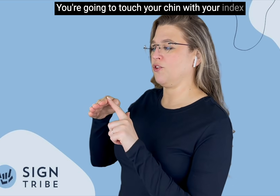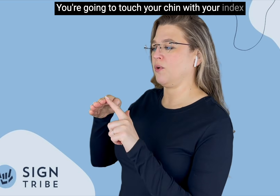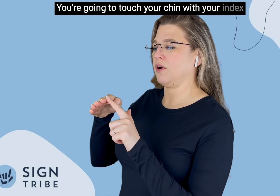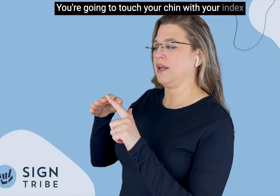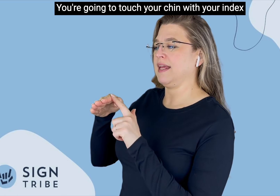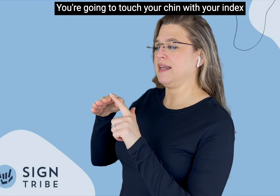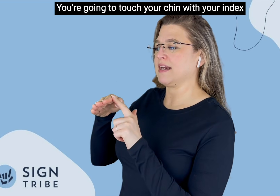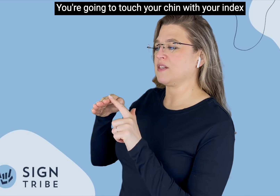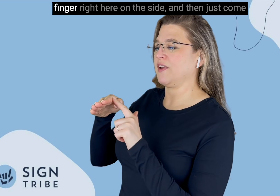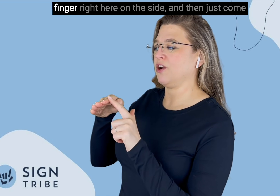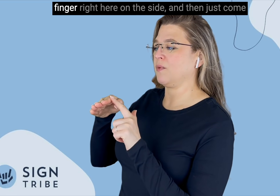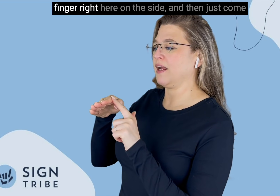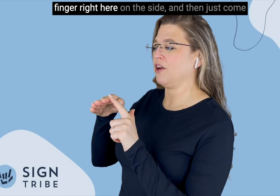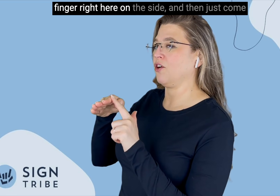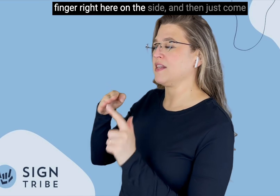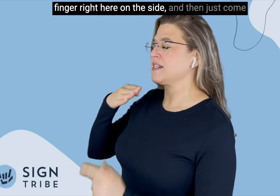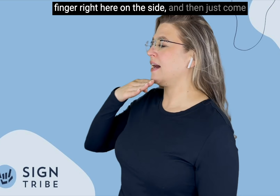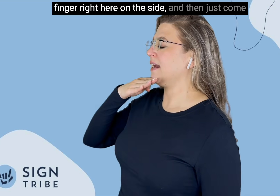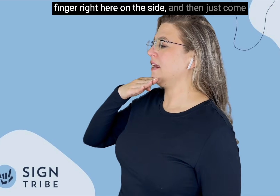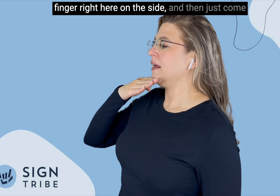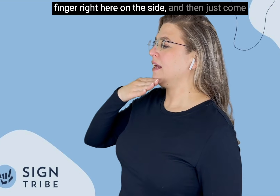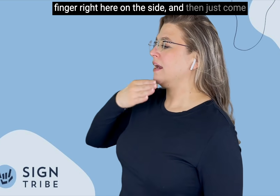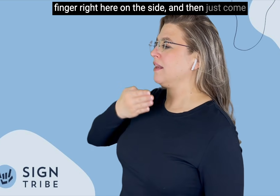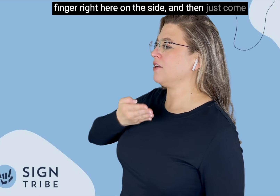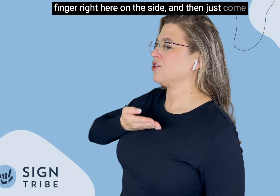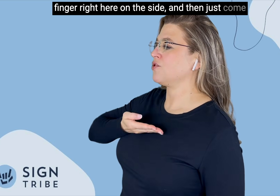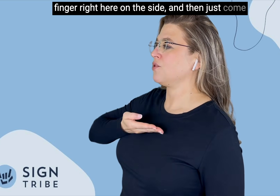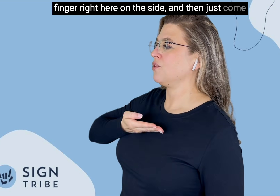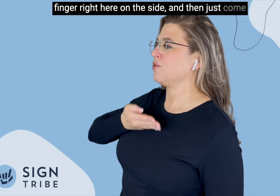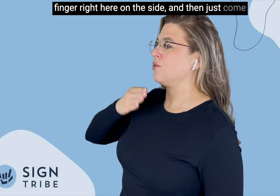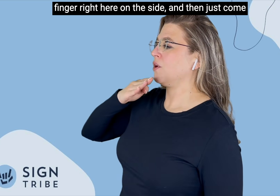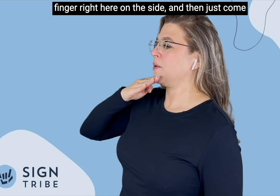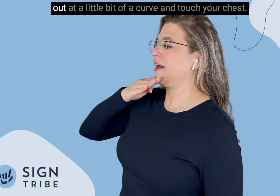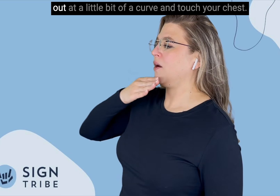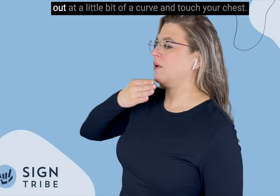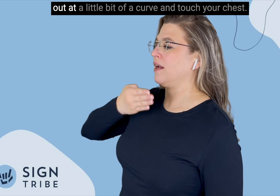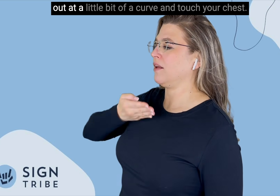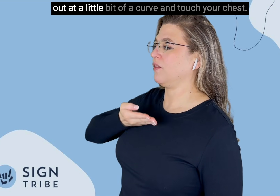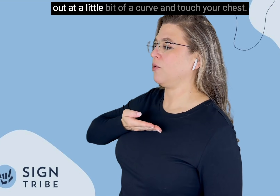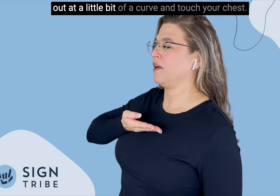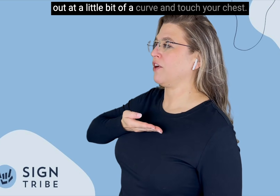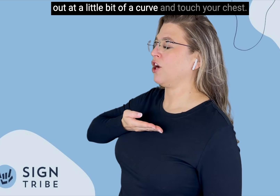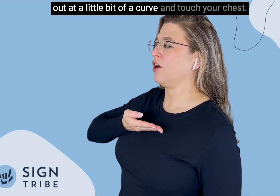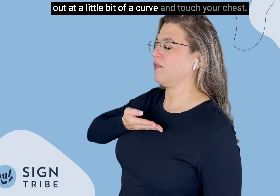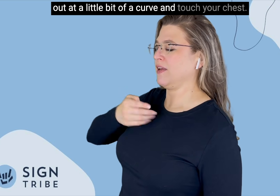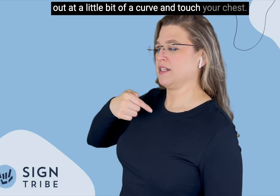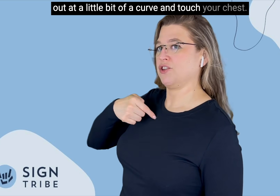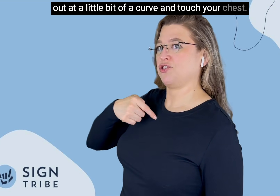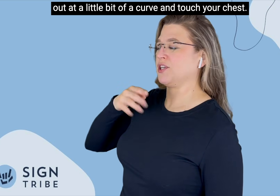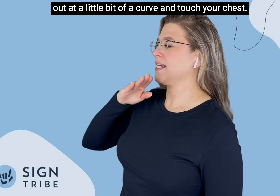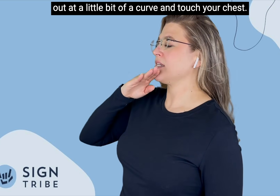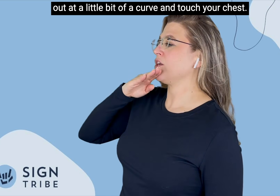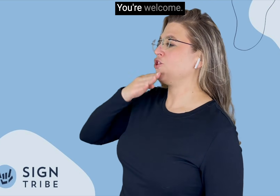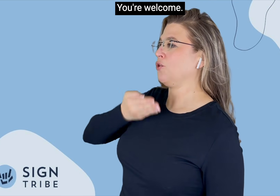your index finger right here on the side, and then just come out at a little bit of a curve and touch your chest. You're